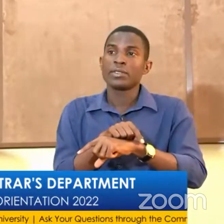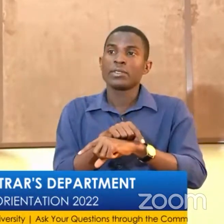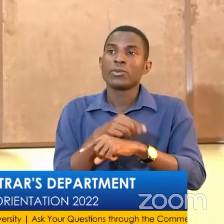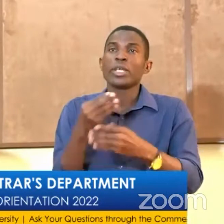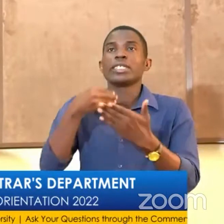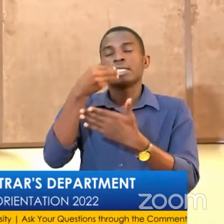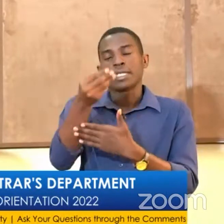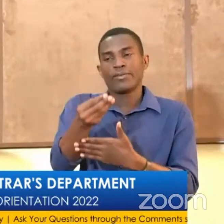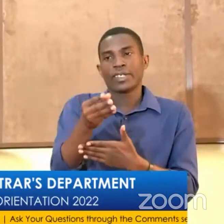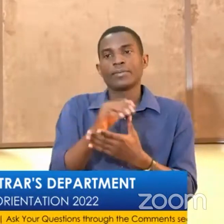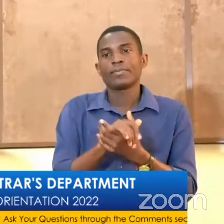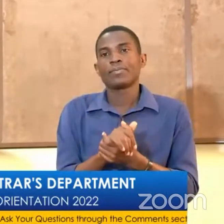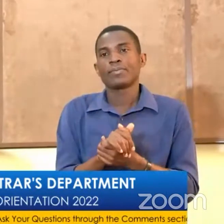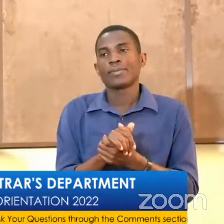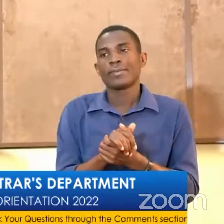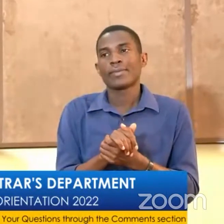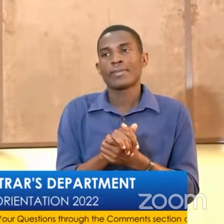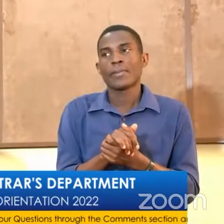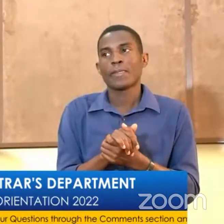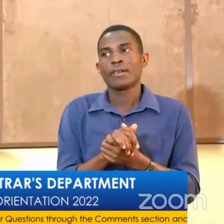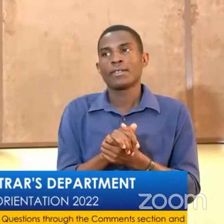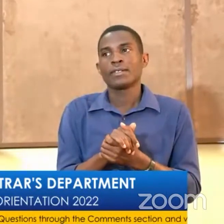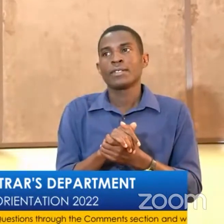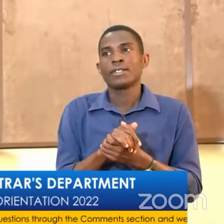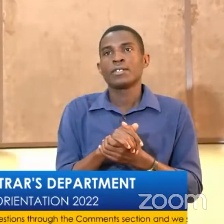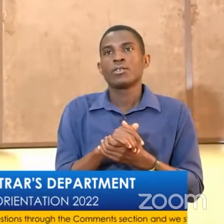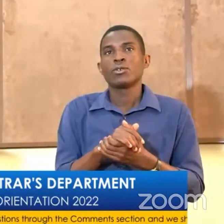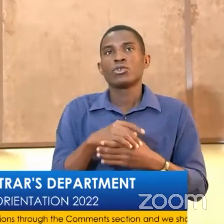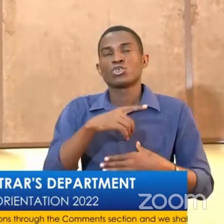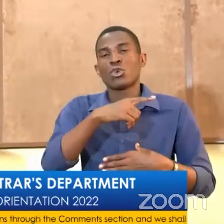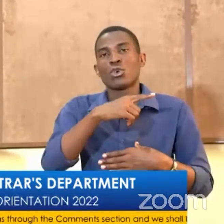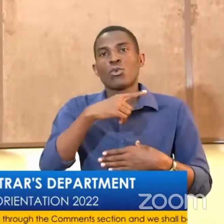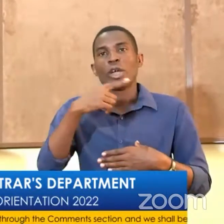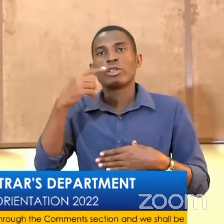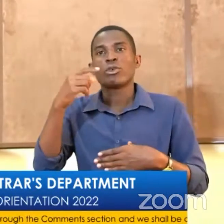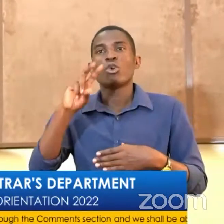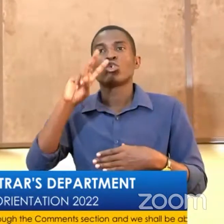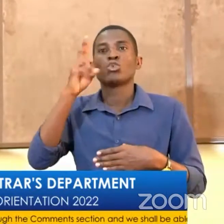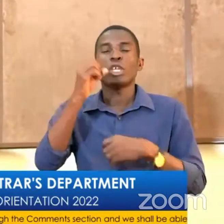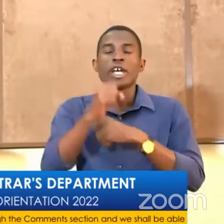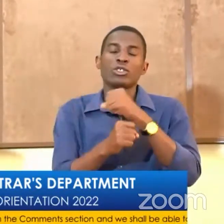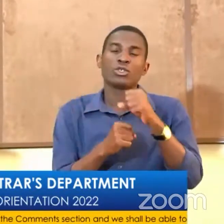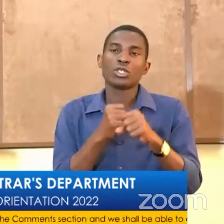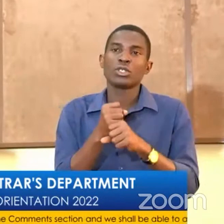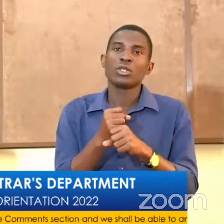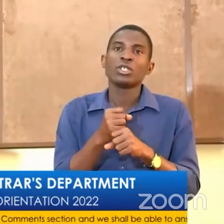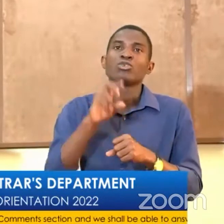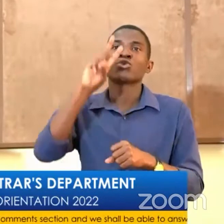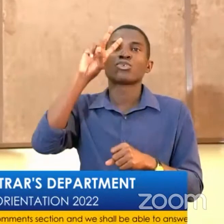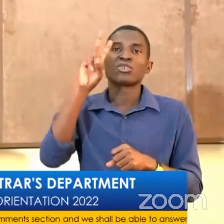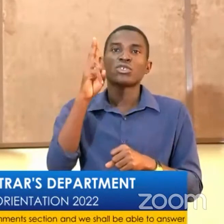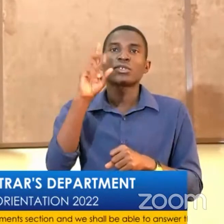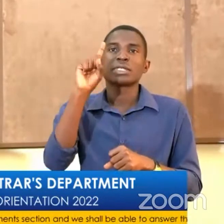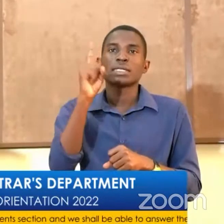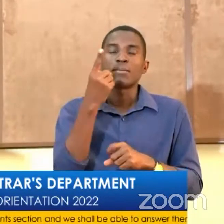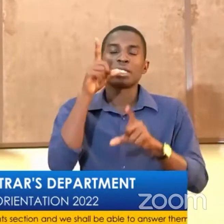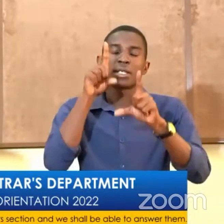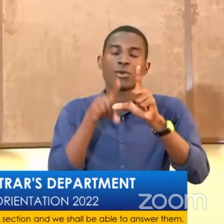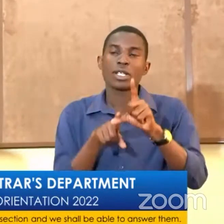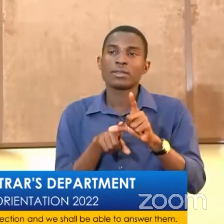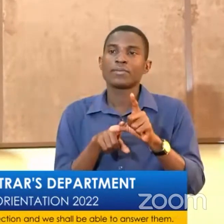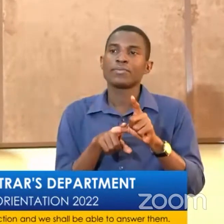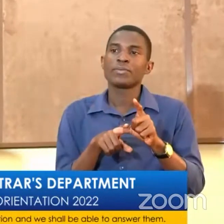offered. So when you go to year 2, if you are in year 1, semester 1,